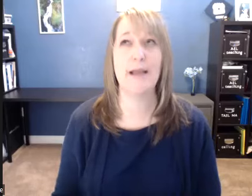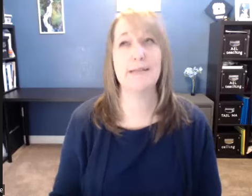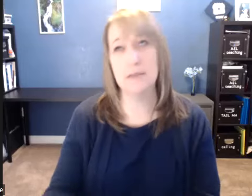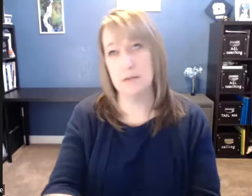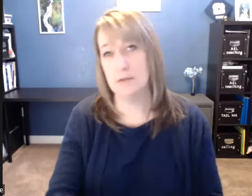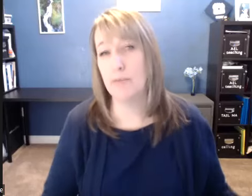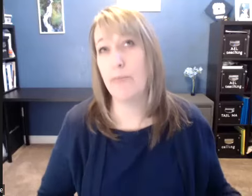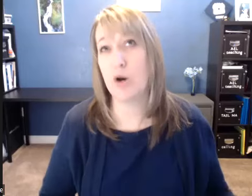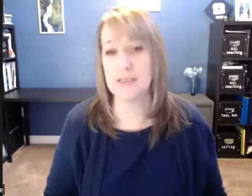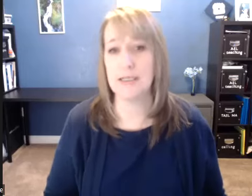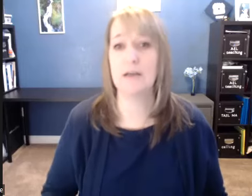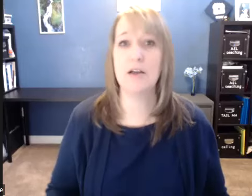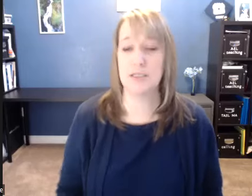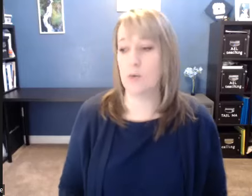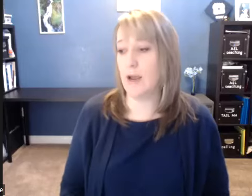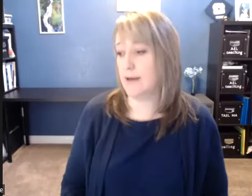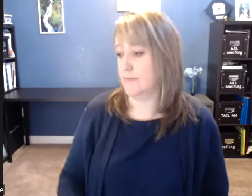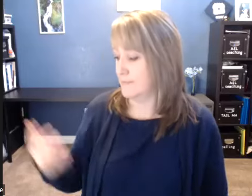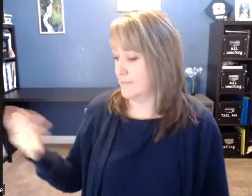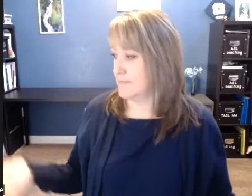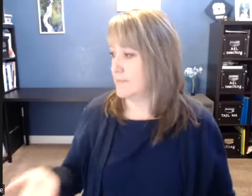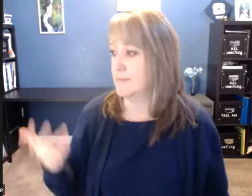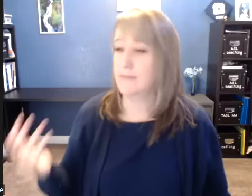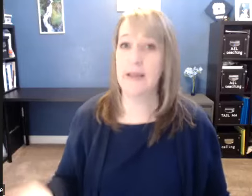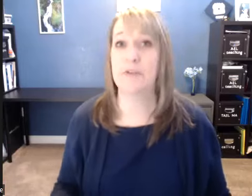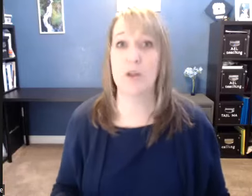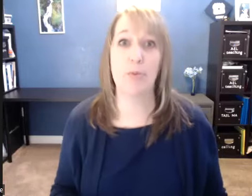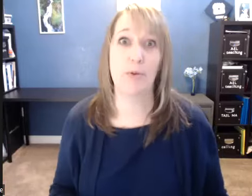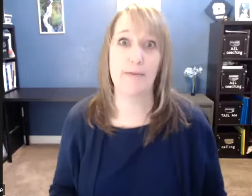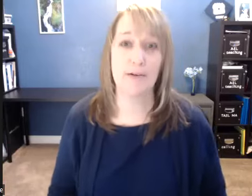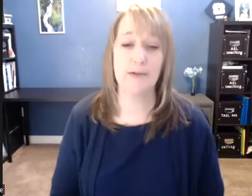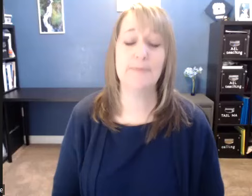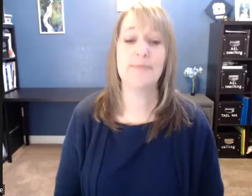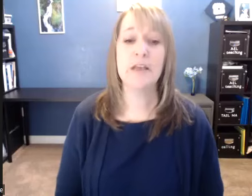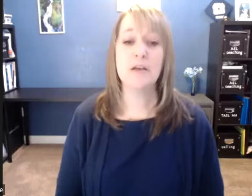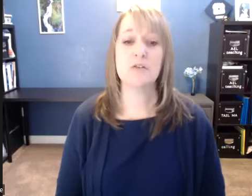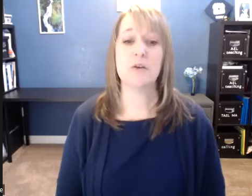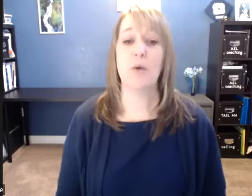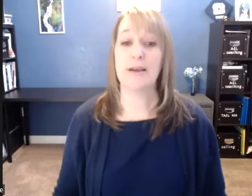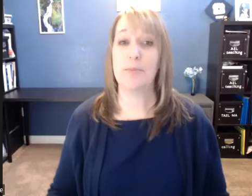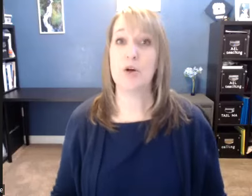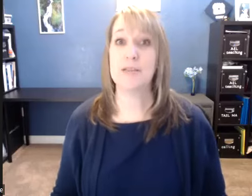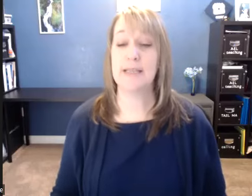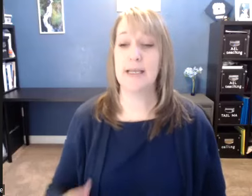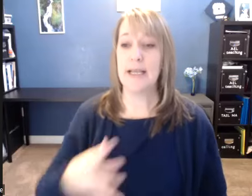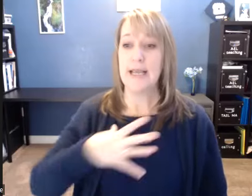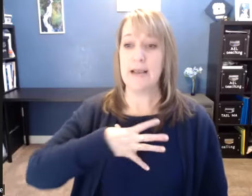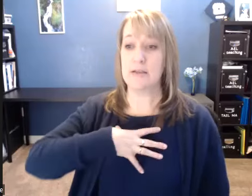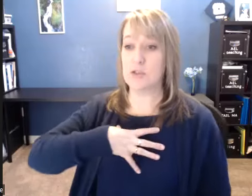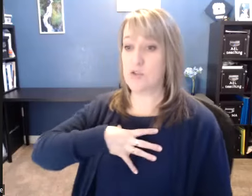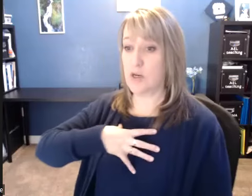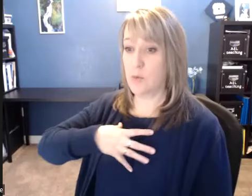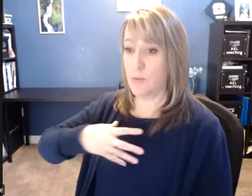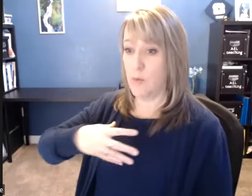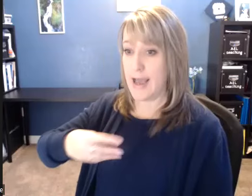white person, not just a white envelope or whatever, right? So a white person is, you start with